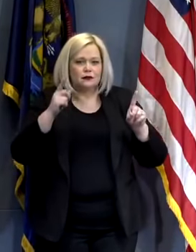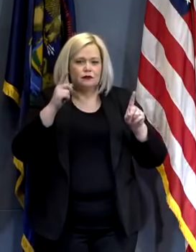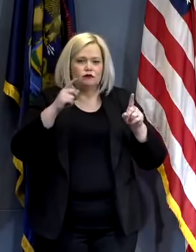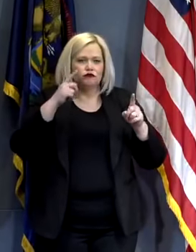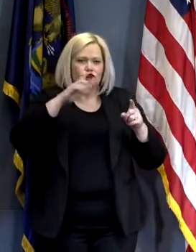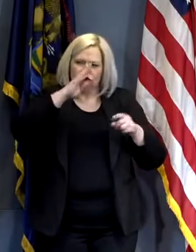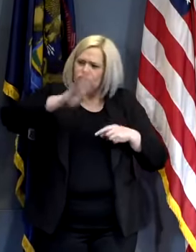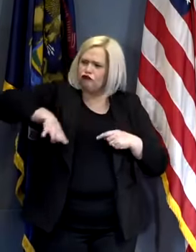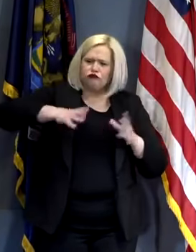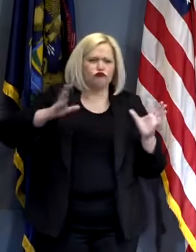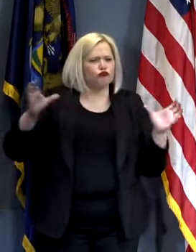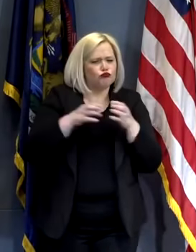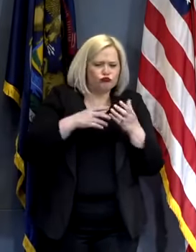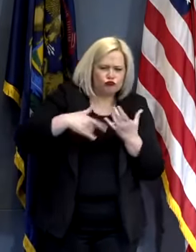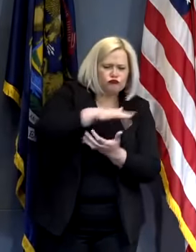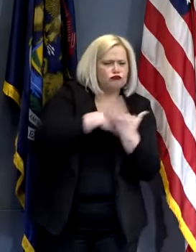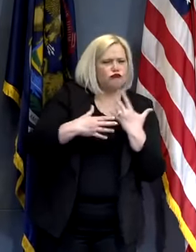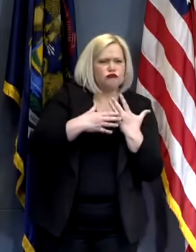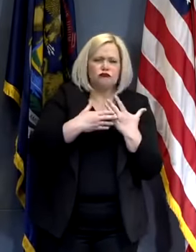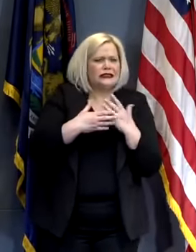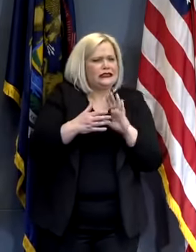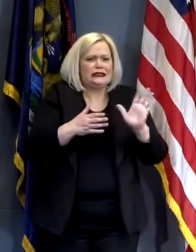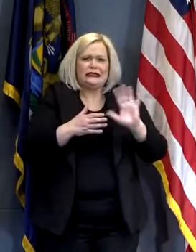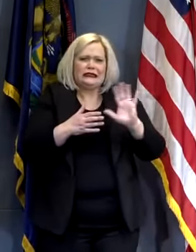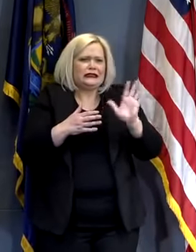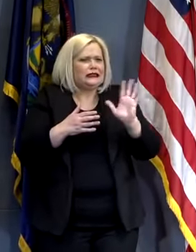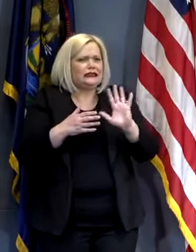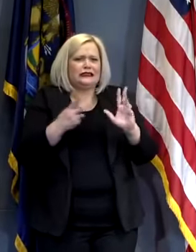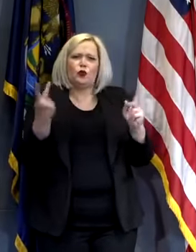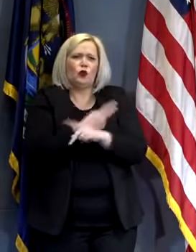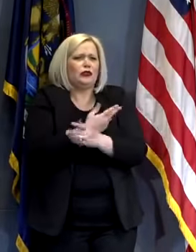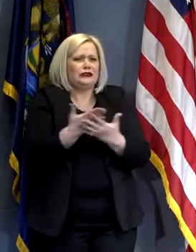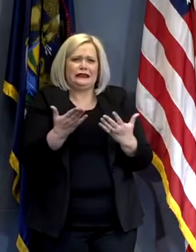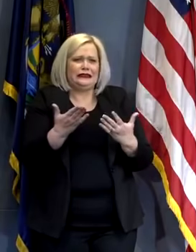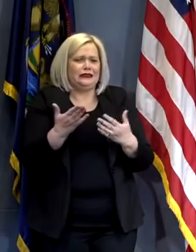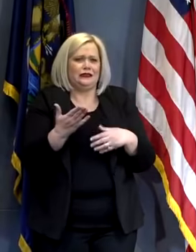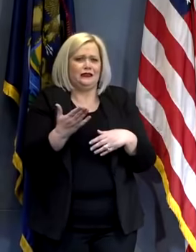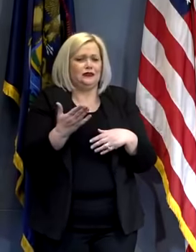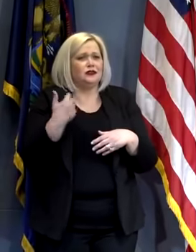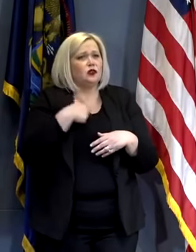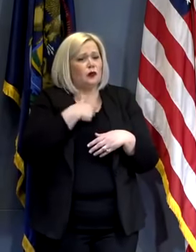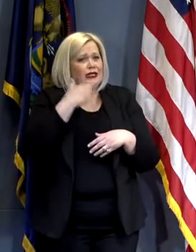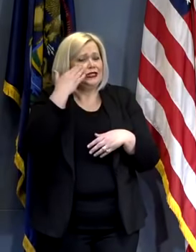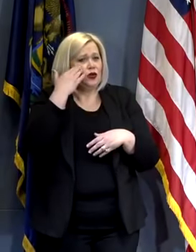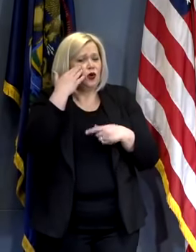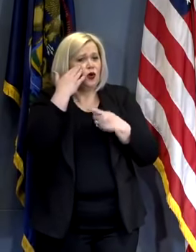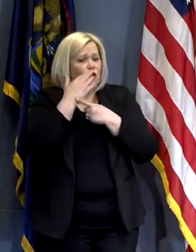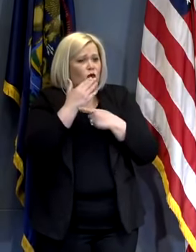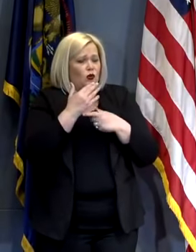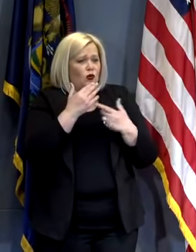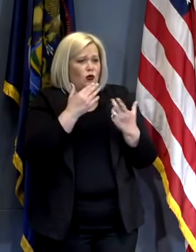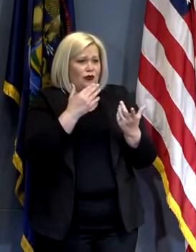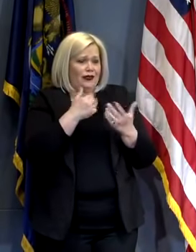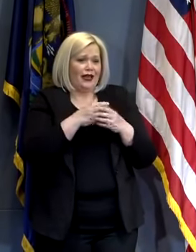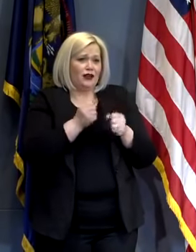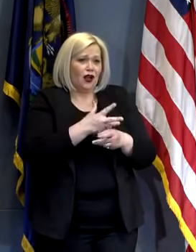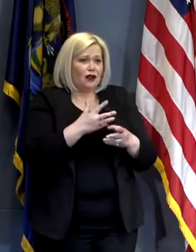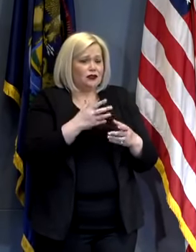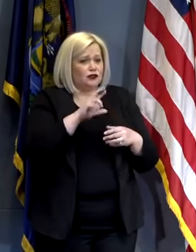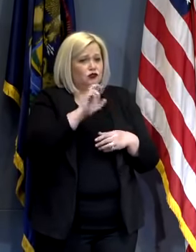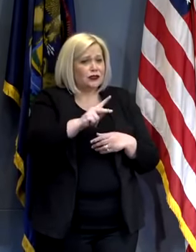all of the prescriptive measures that are really important. And so we know that that compromised health last week. We